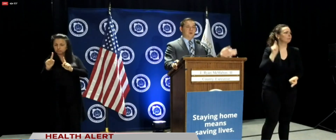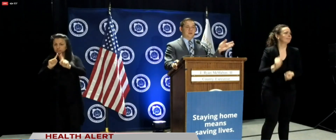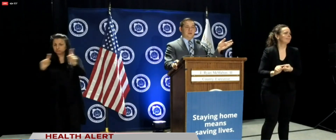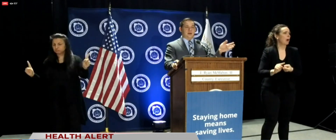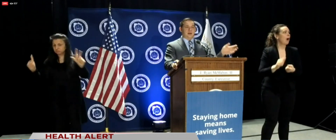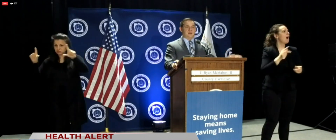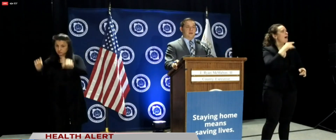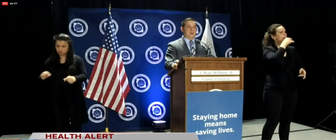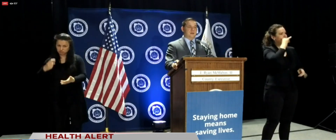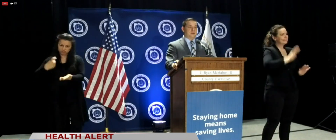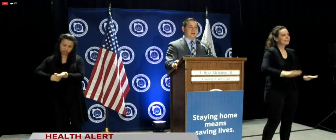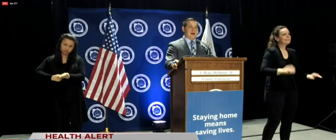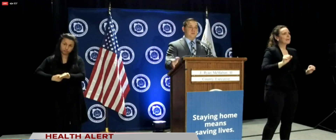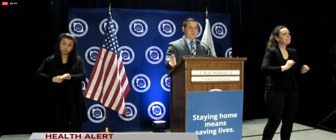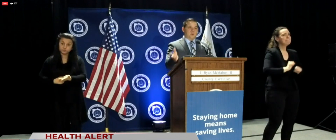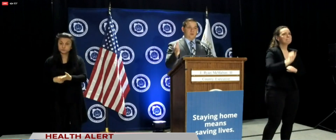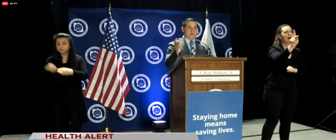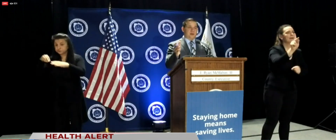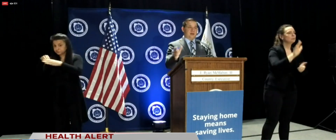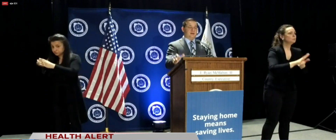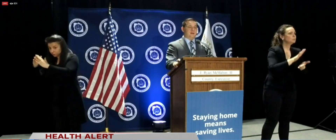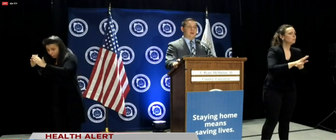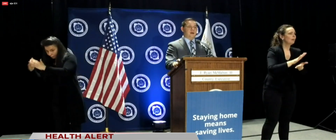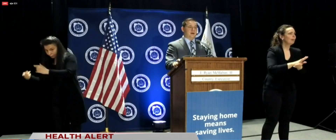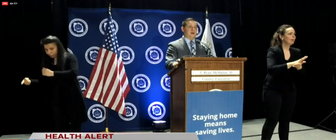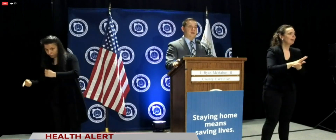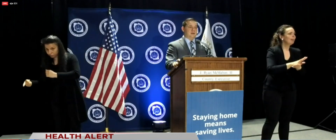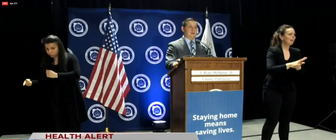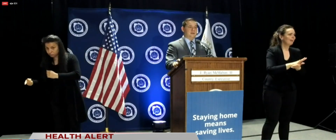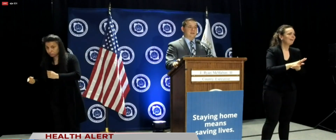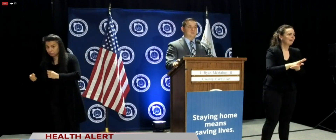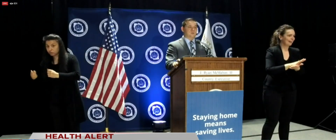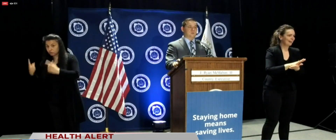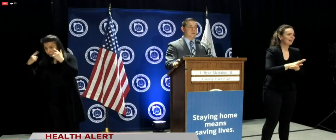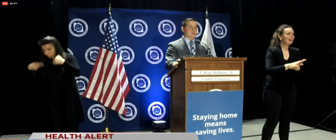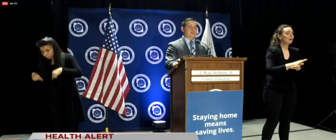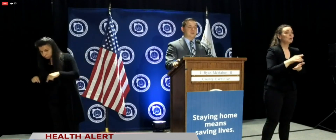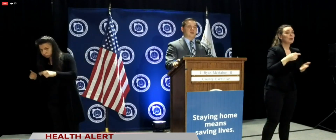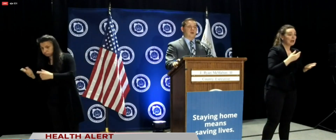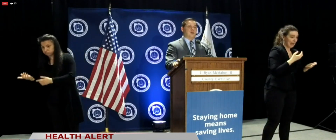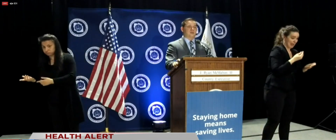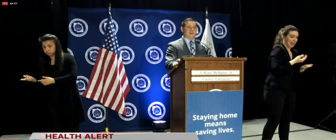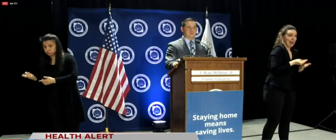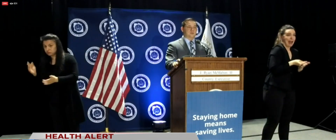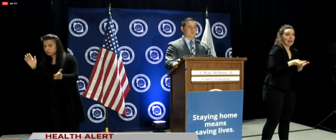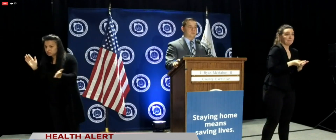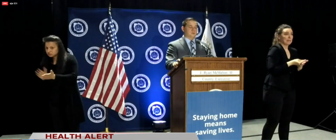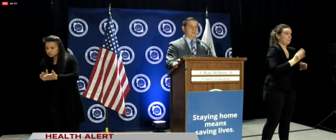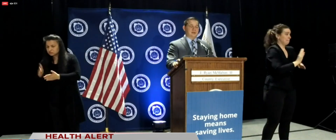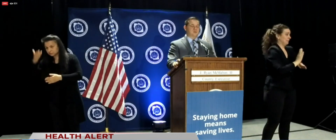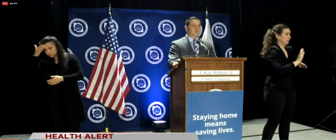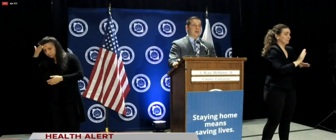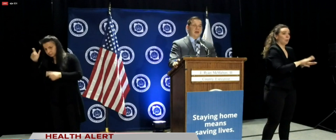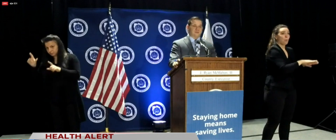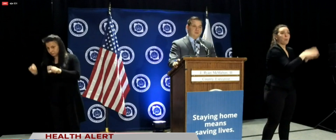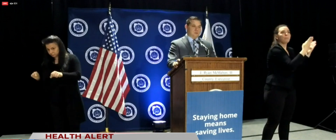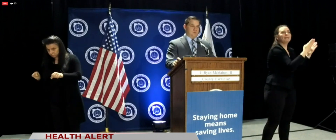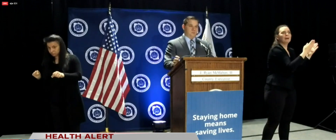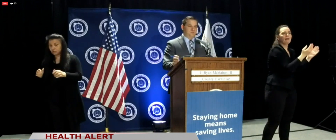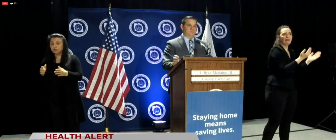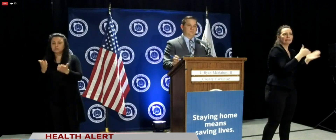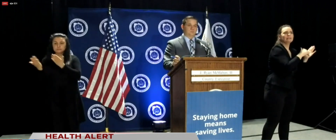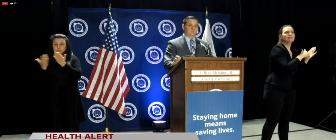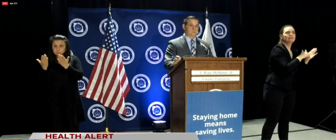them learning again, get the economy going again, and that's our call. That's what we have to